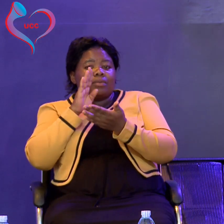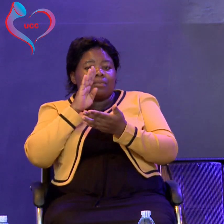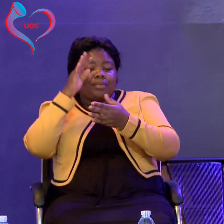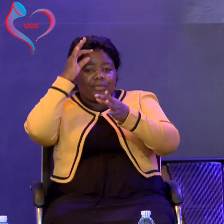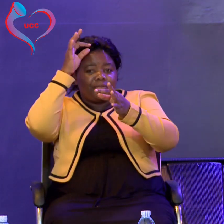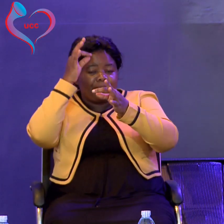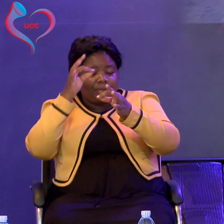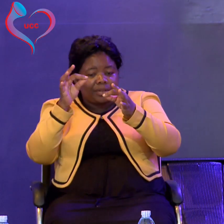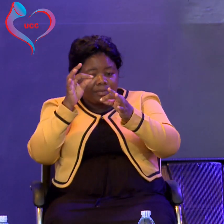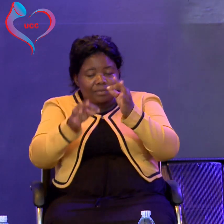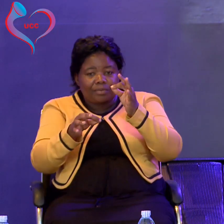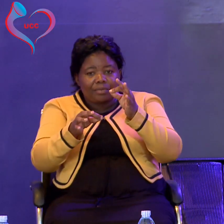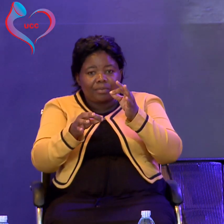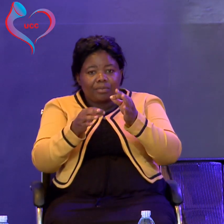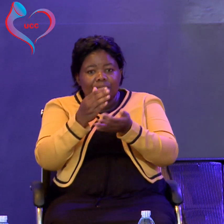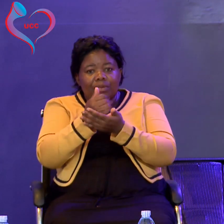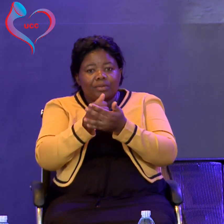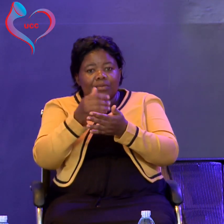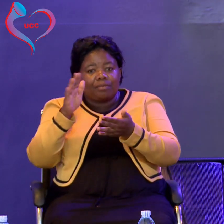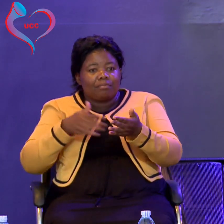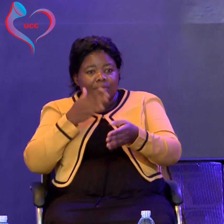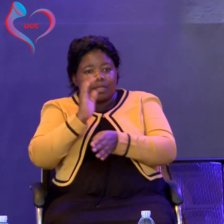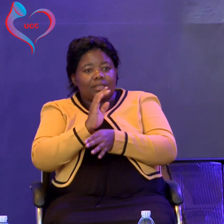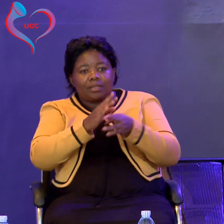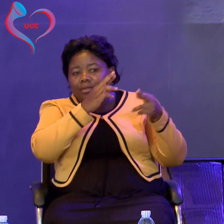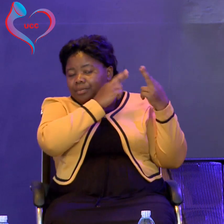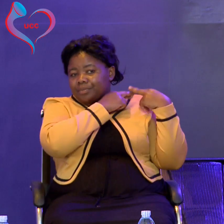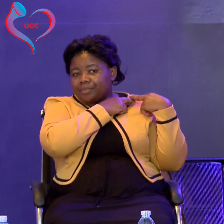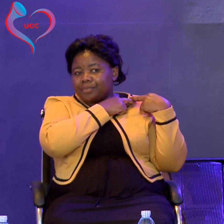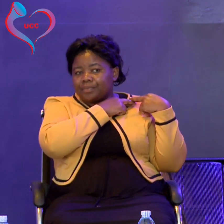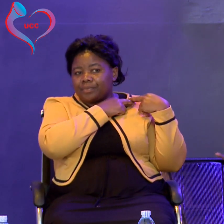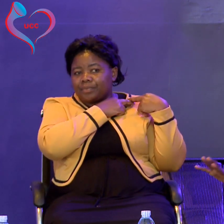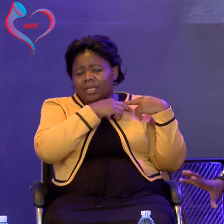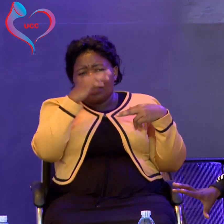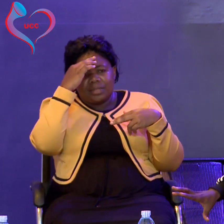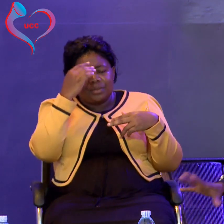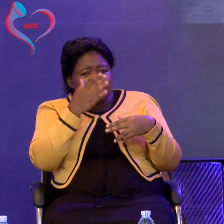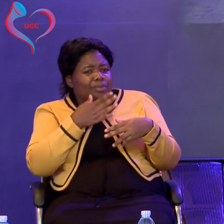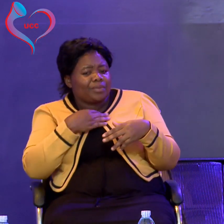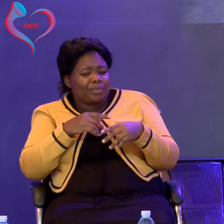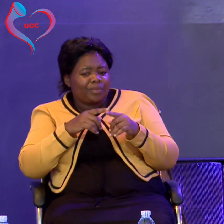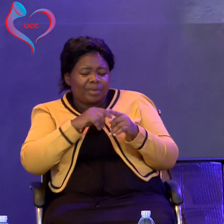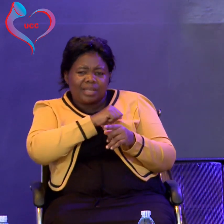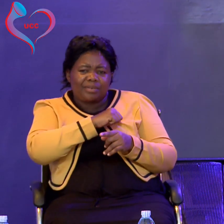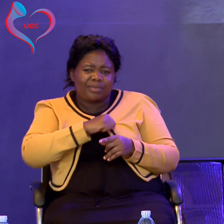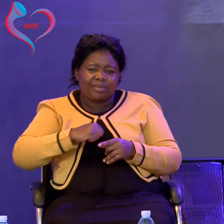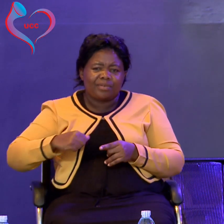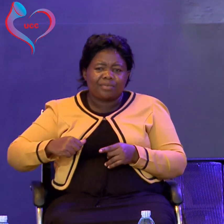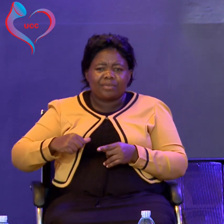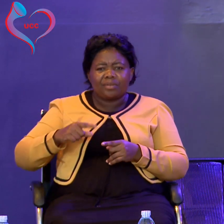reason why I refuse the other responsibility, I want to be faithful in this other one. Ng'ekiŋŋaanyisiza obuvunaanyizibwa buno nja kutta